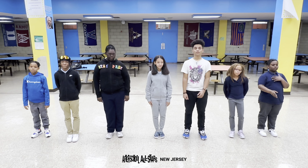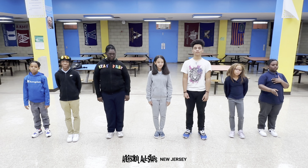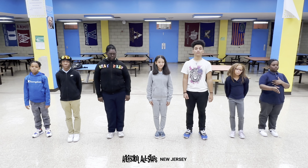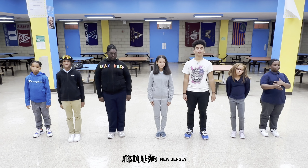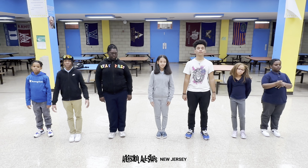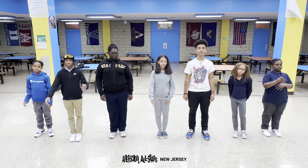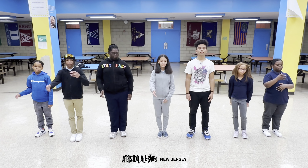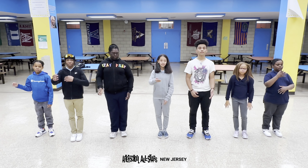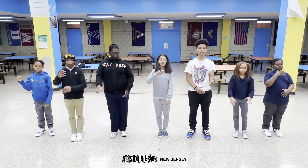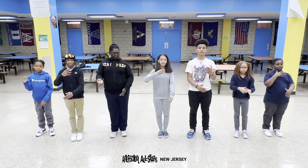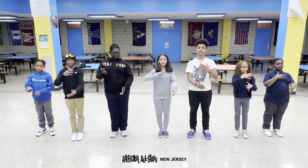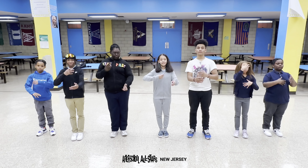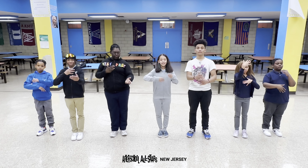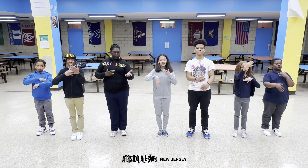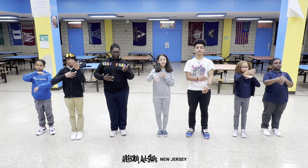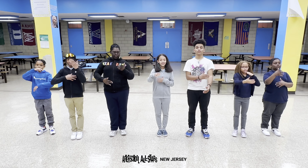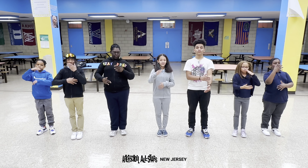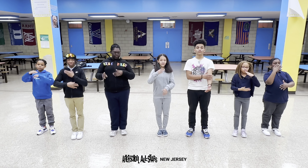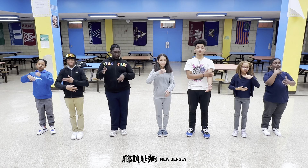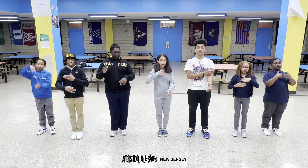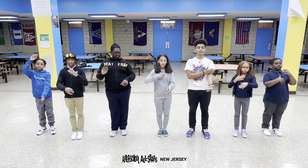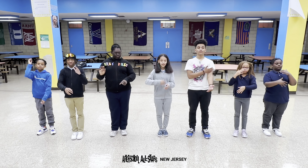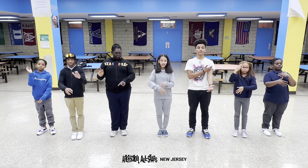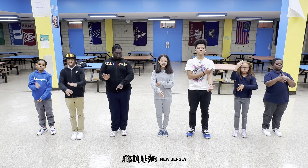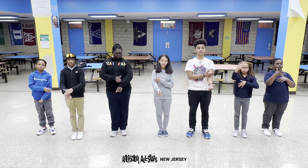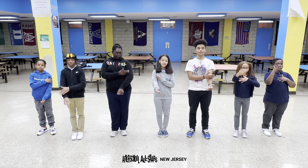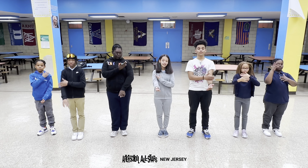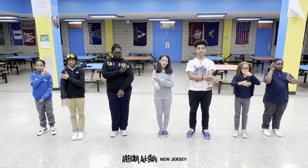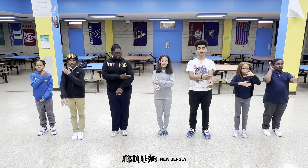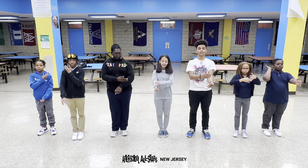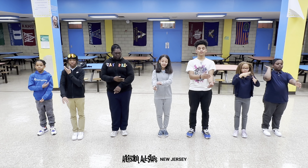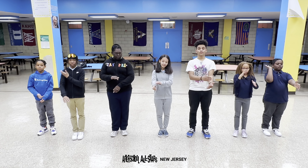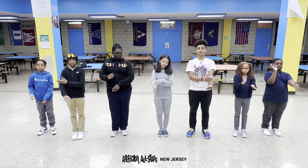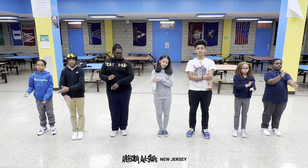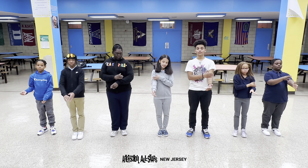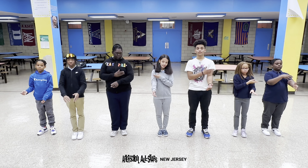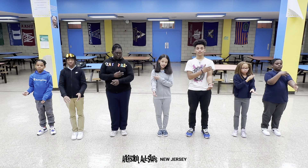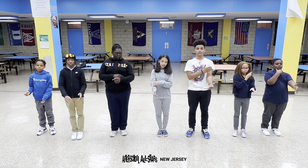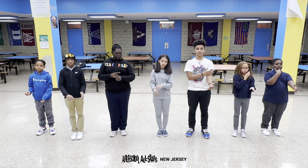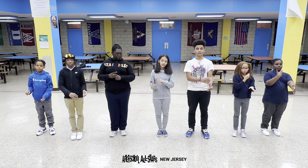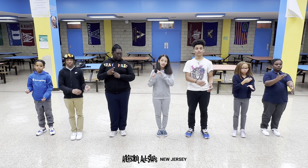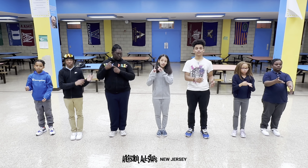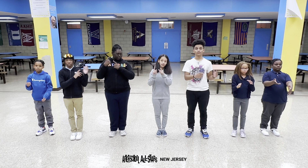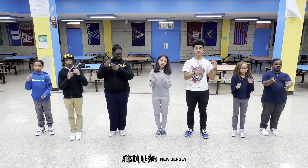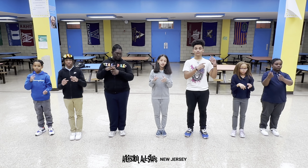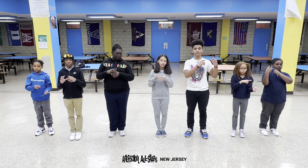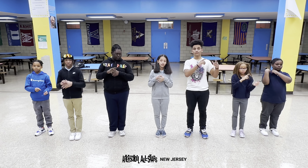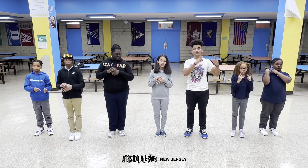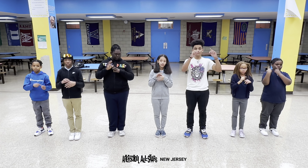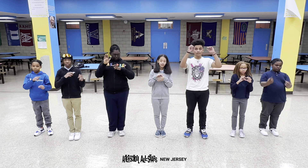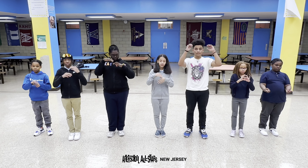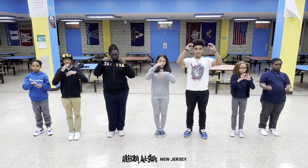Give every voice and sing, to your earth and